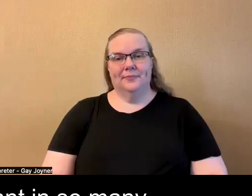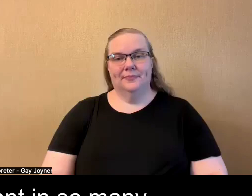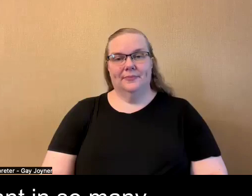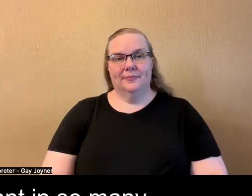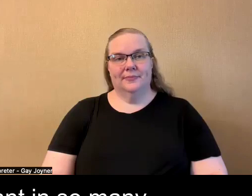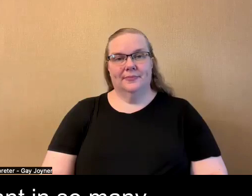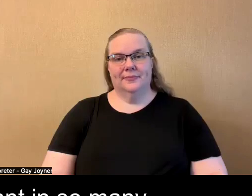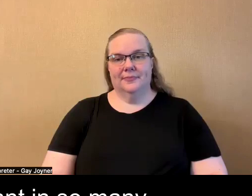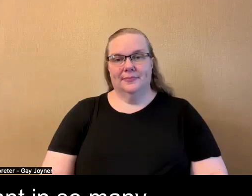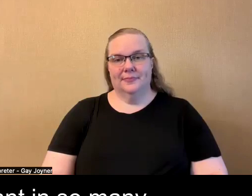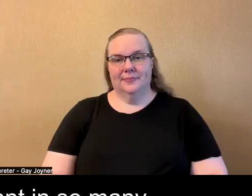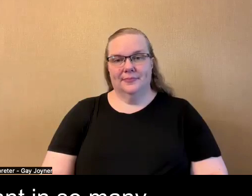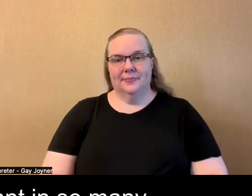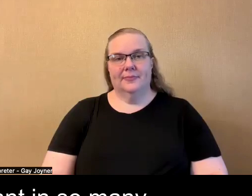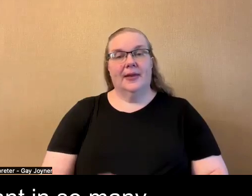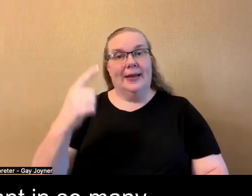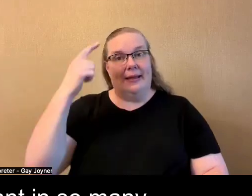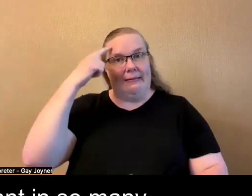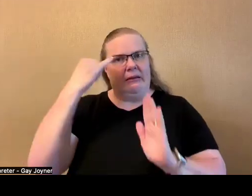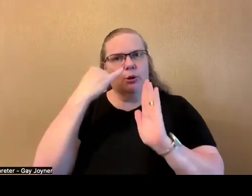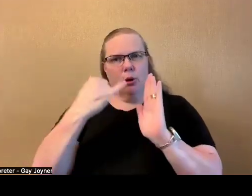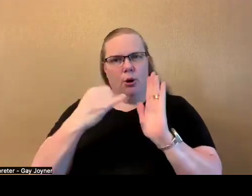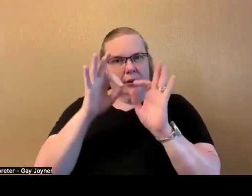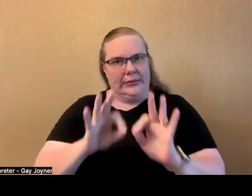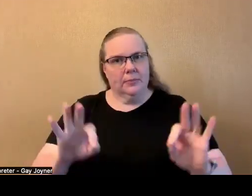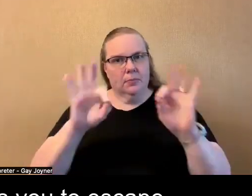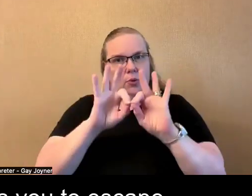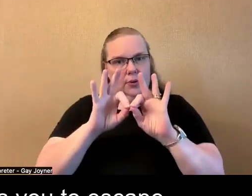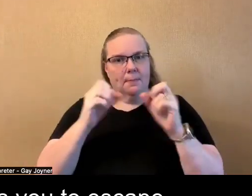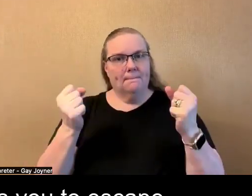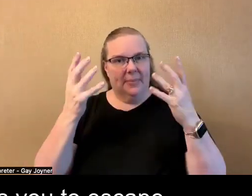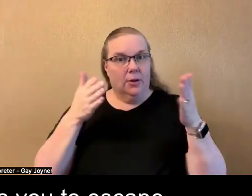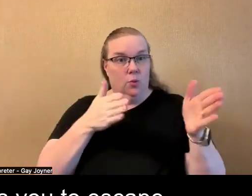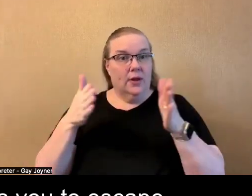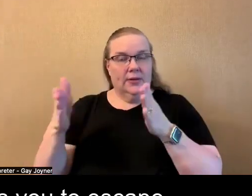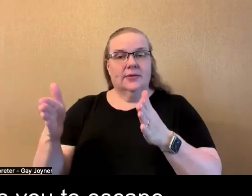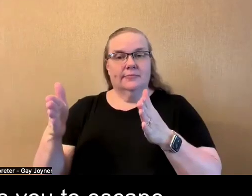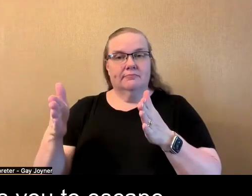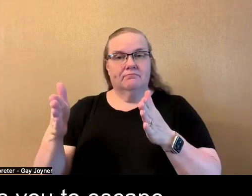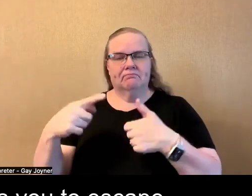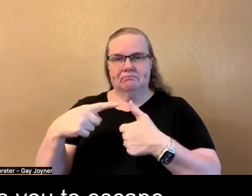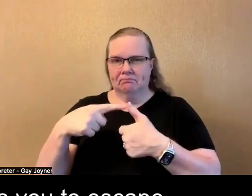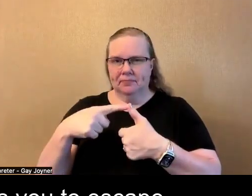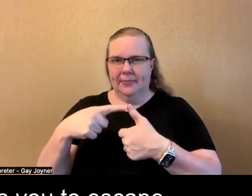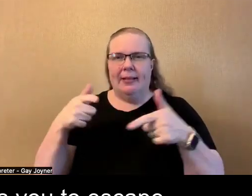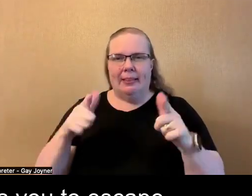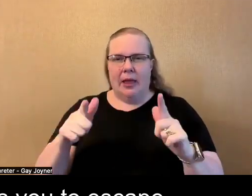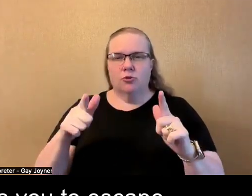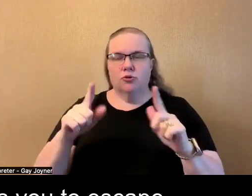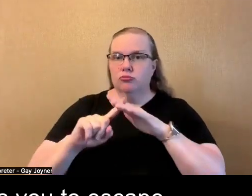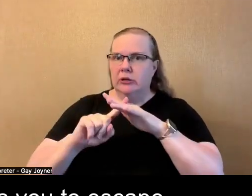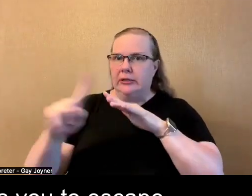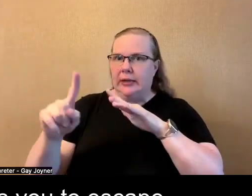I think art is important in so many ways. Number one, it allows you to escape